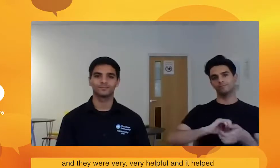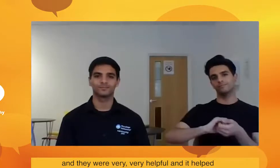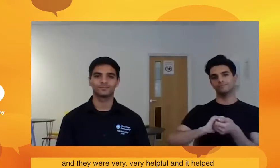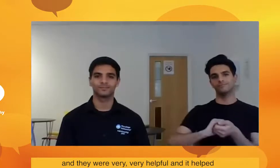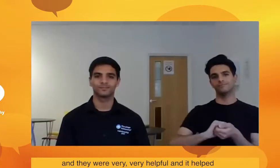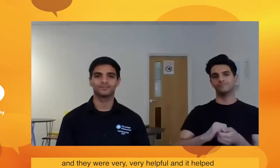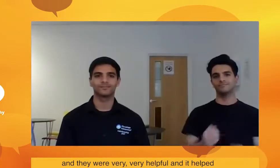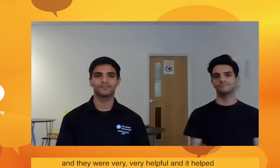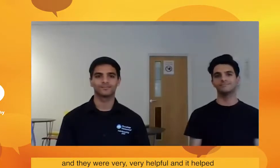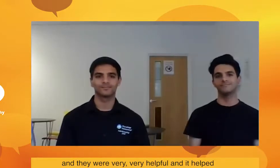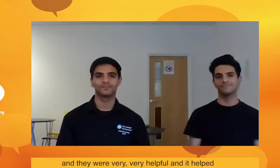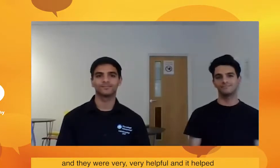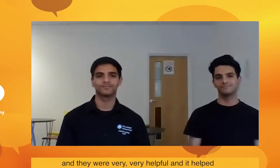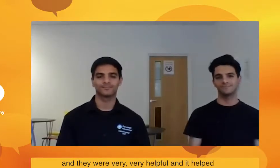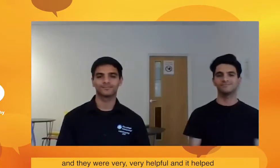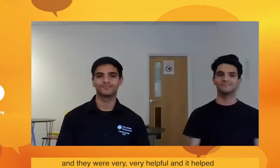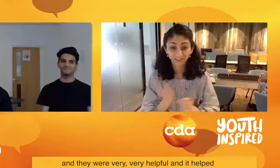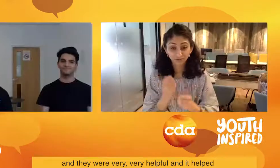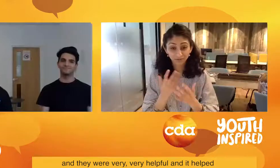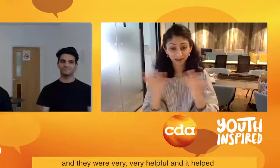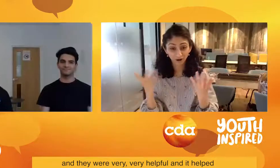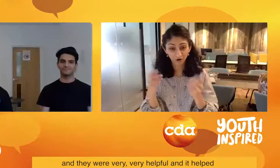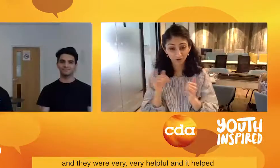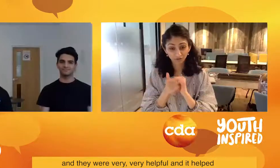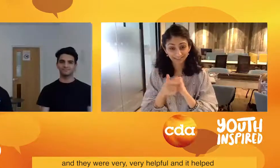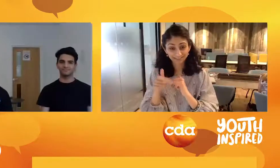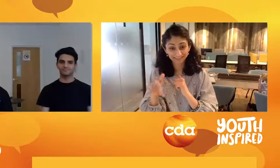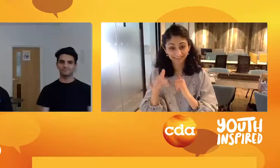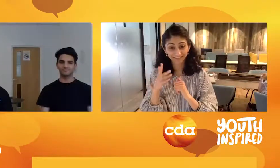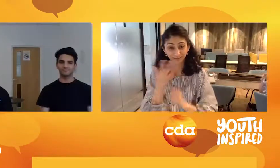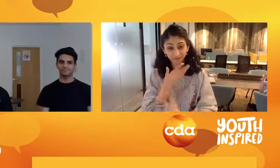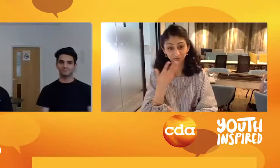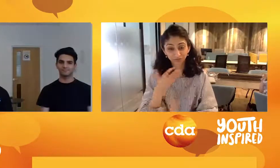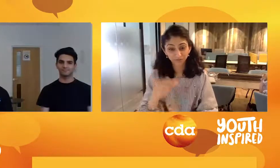And it helped us make more friends. We met a lot of new people.